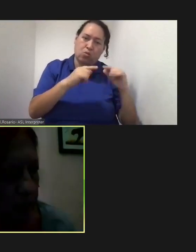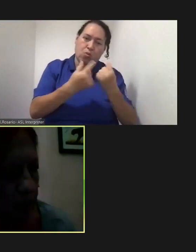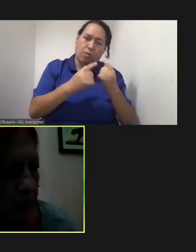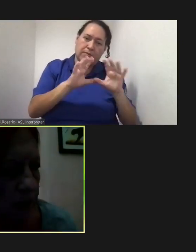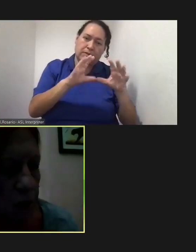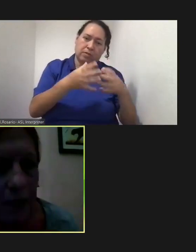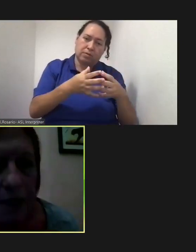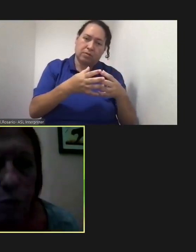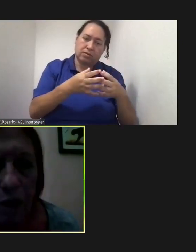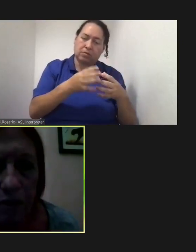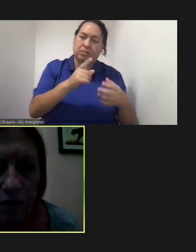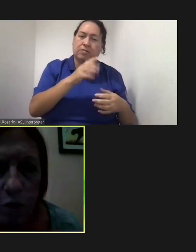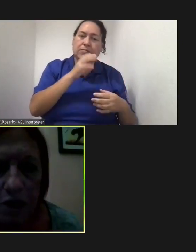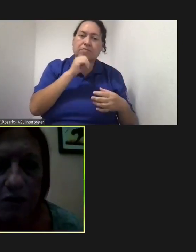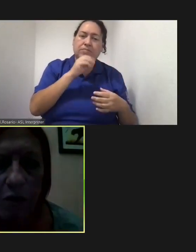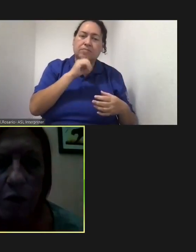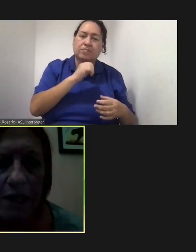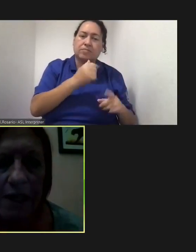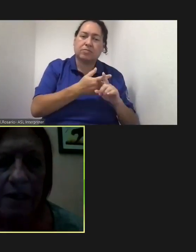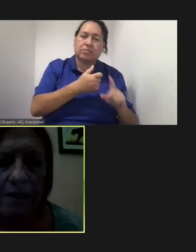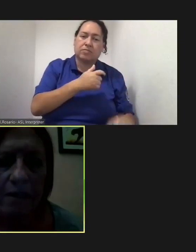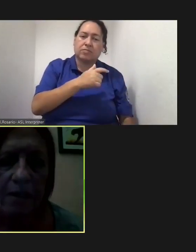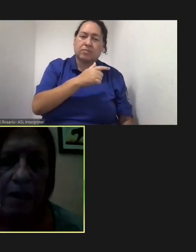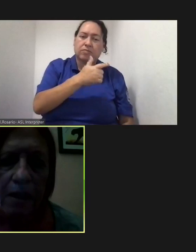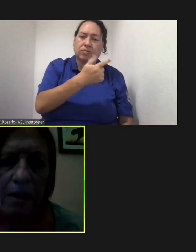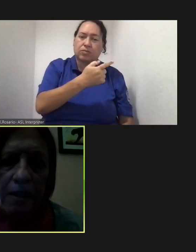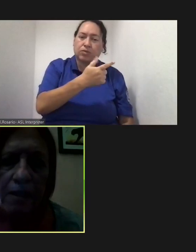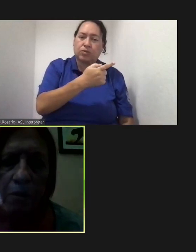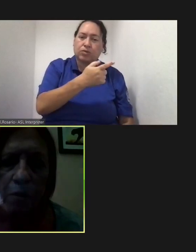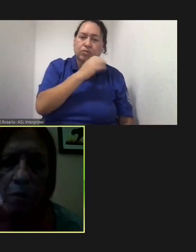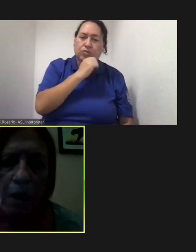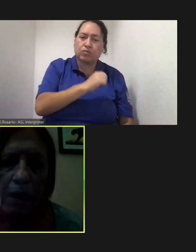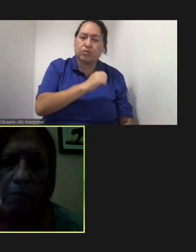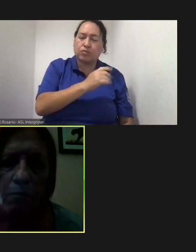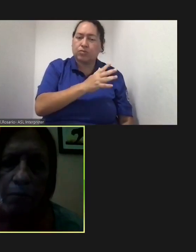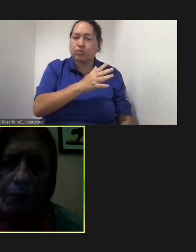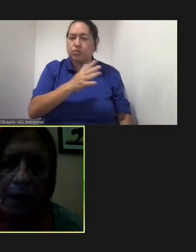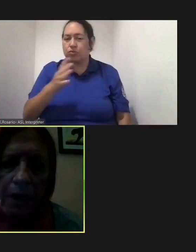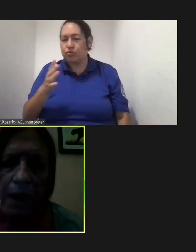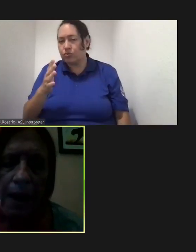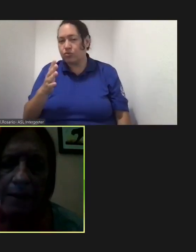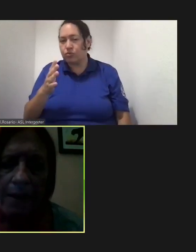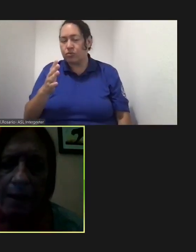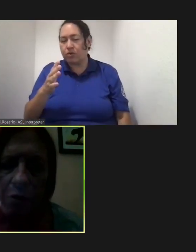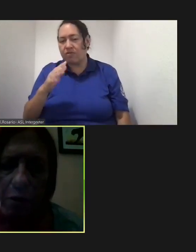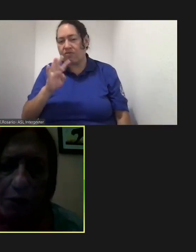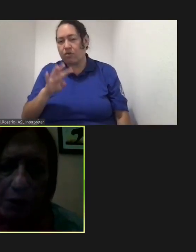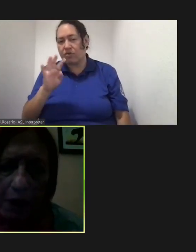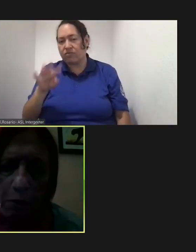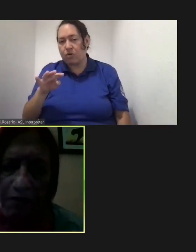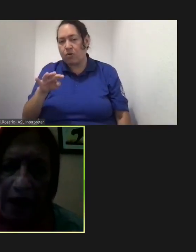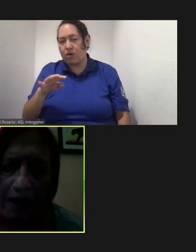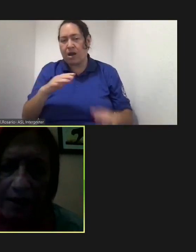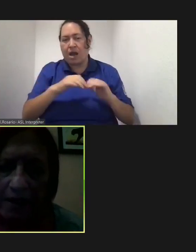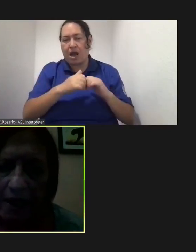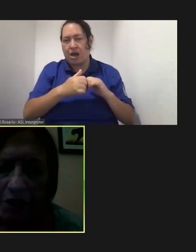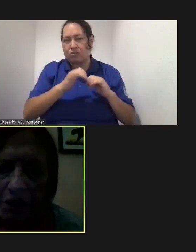between 21 and 44 years. So how's that group doing